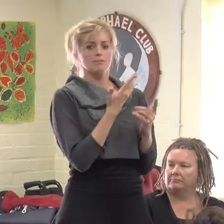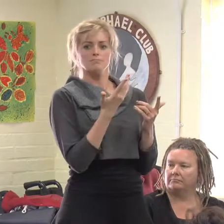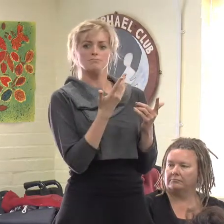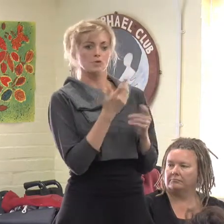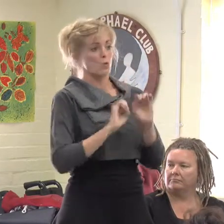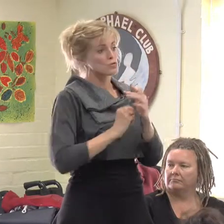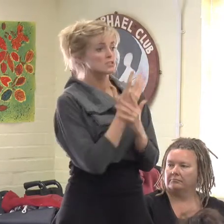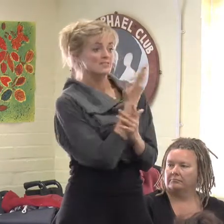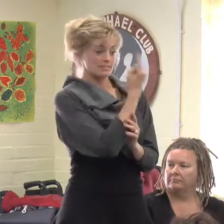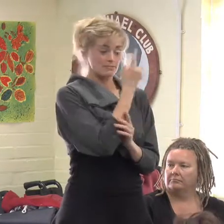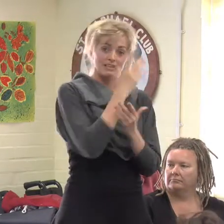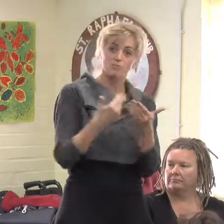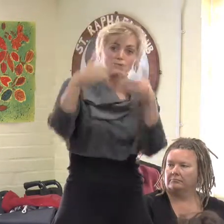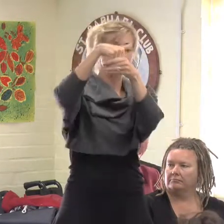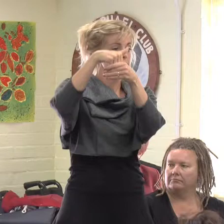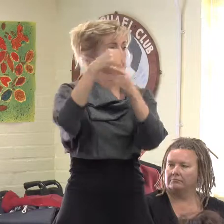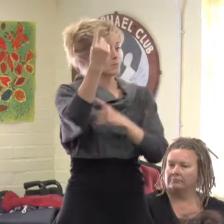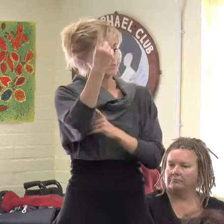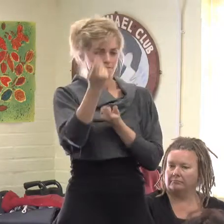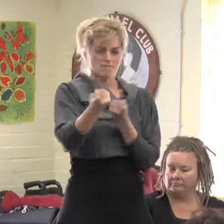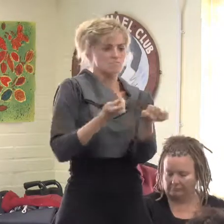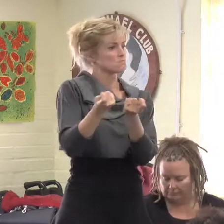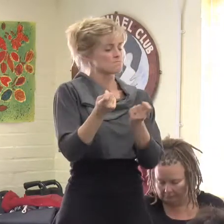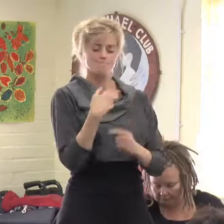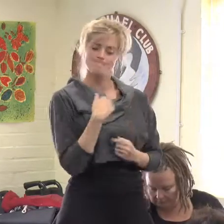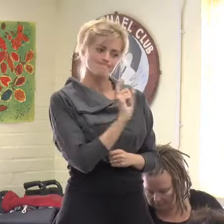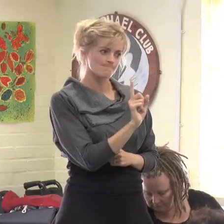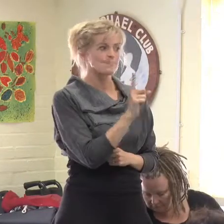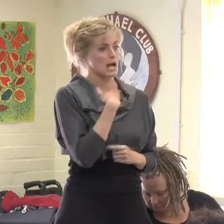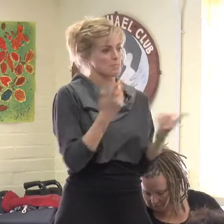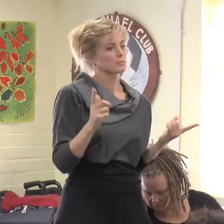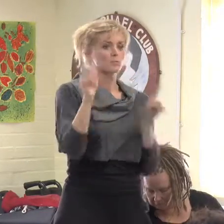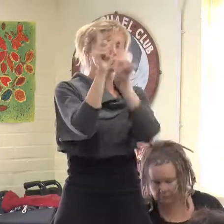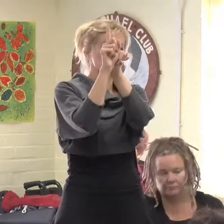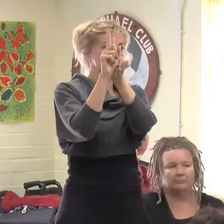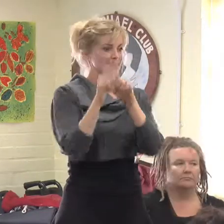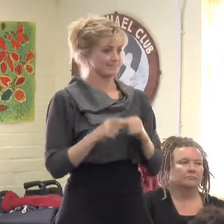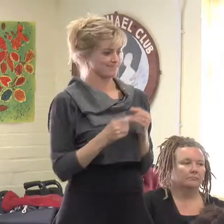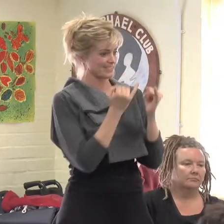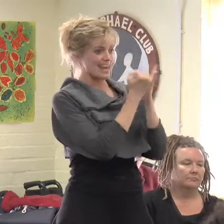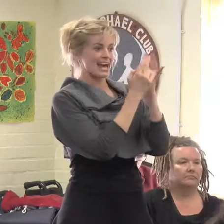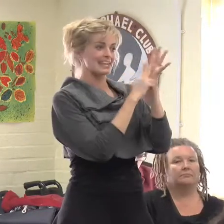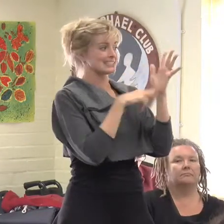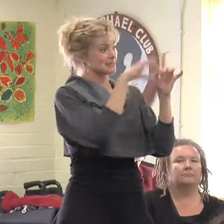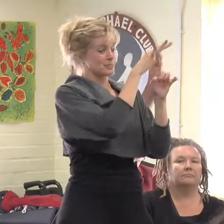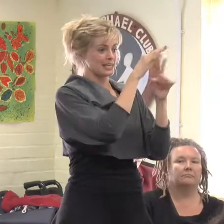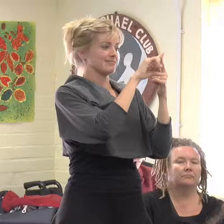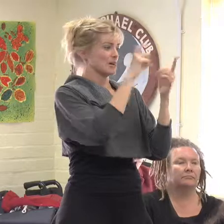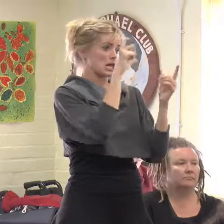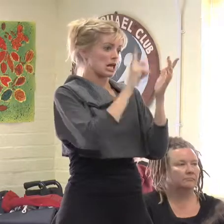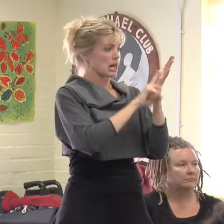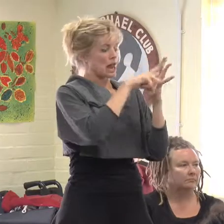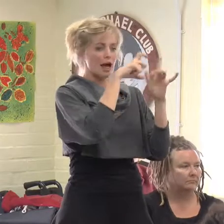government will be dependent upon the votes in Parliament of anti-austerity forces. SNP MPs, Plaid MPs,